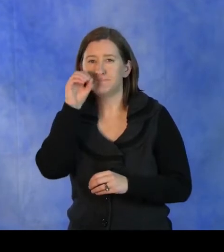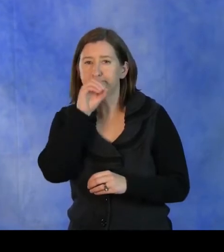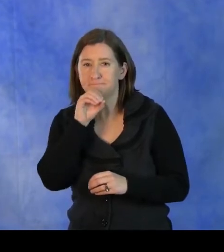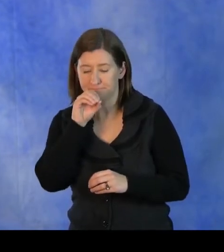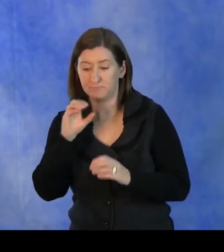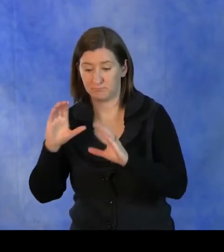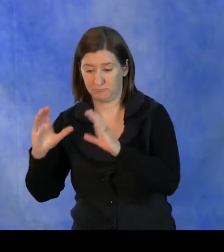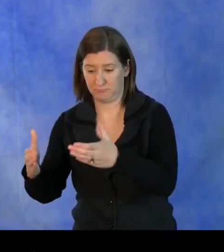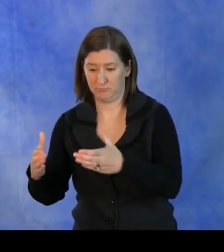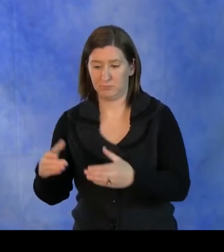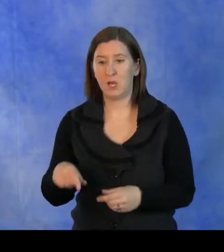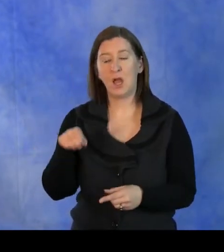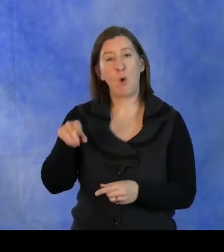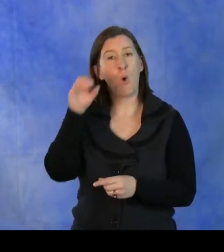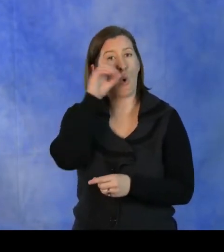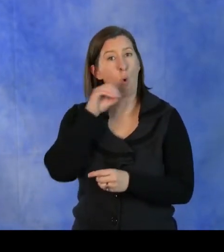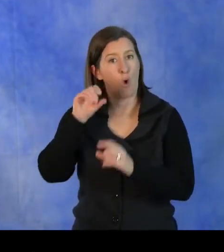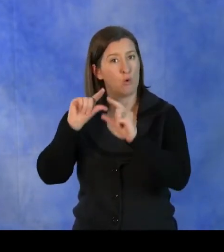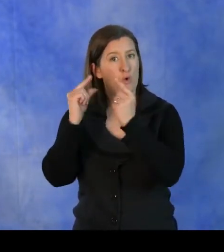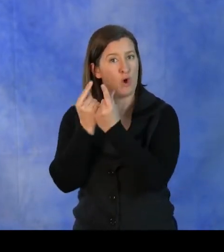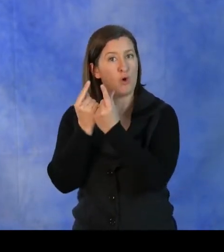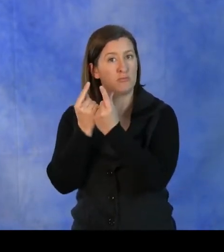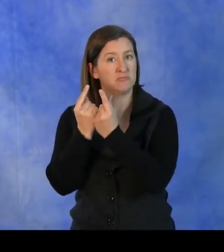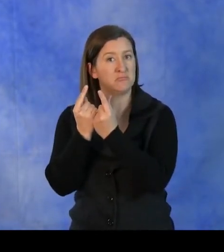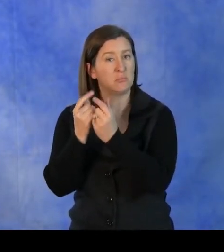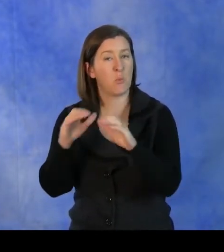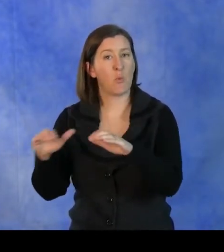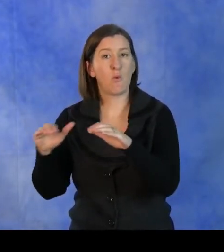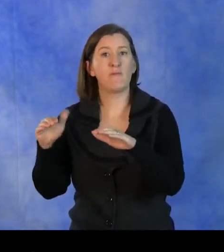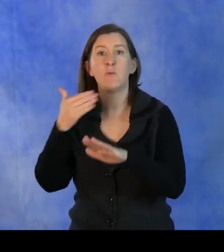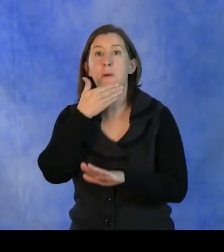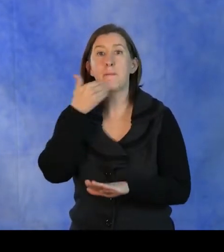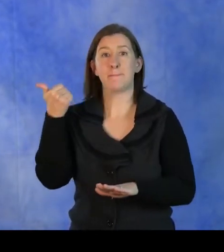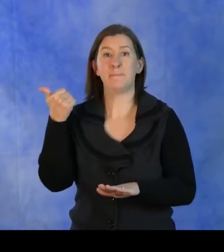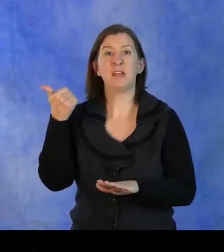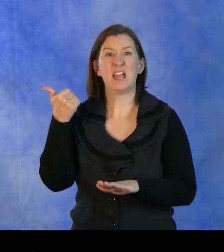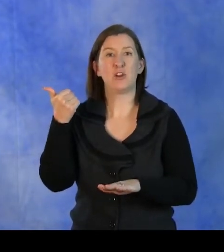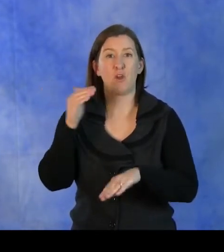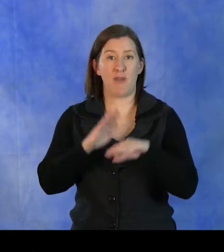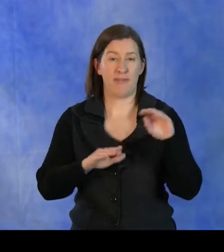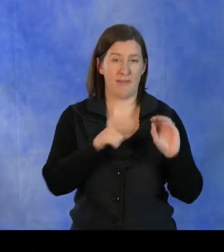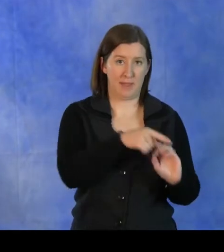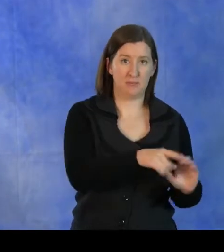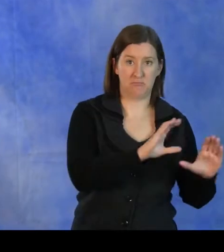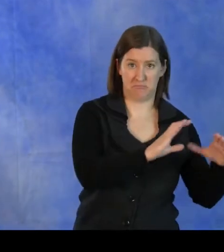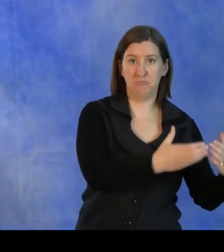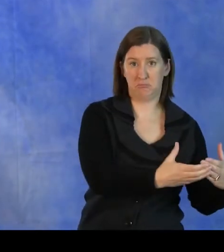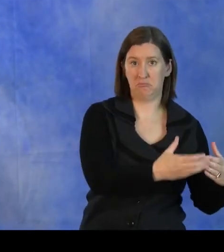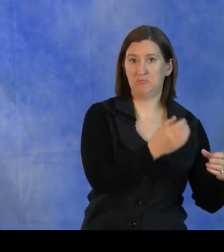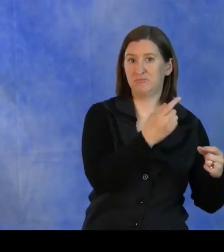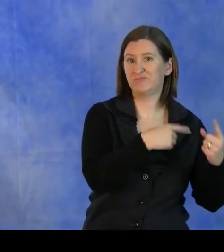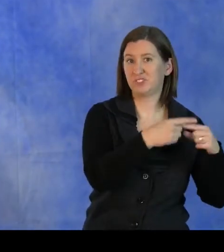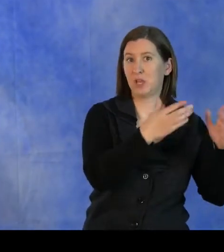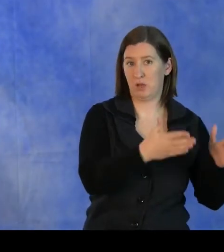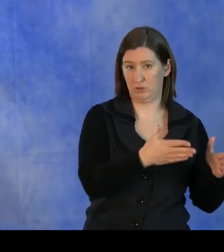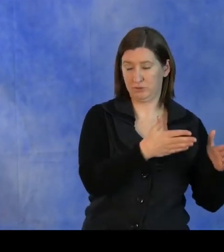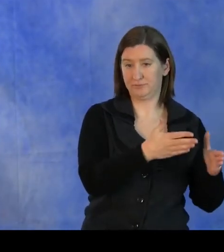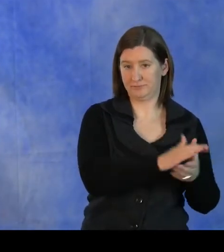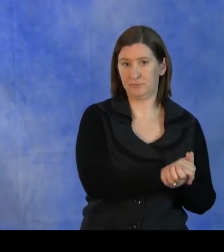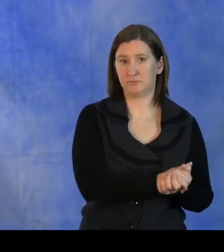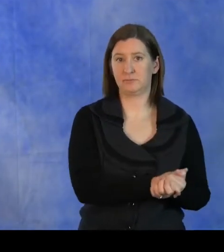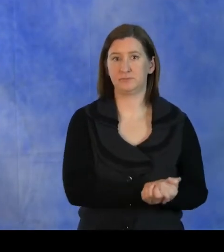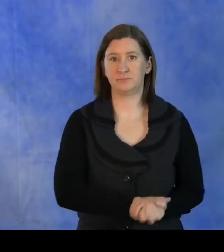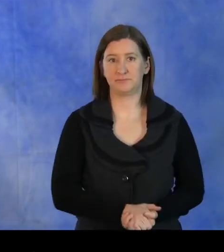who were more oral in a different group, and they did better than the